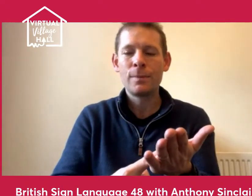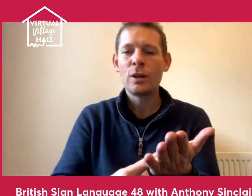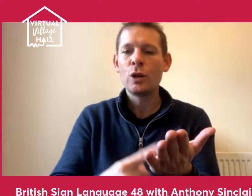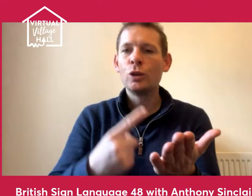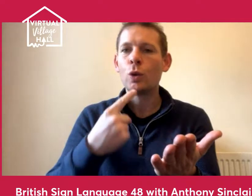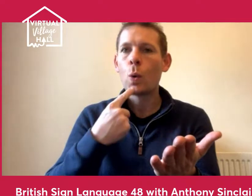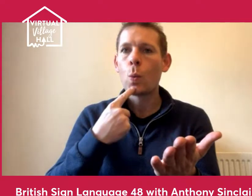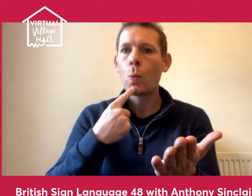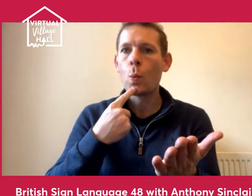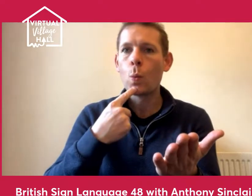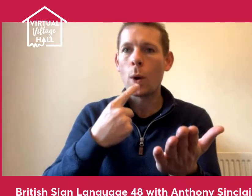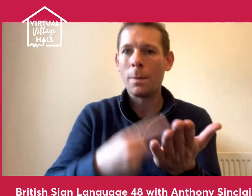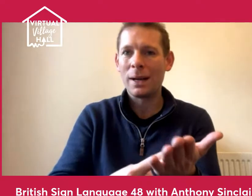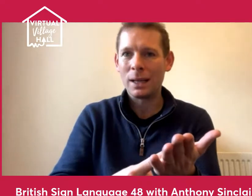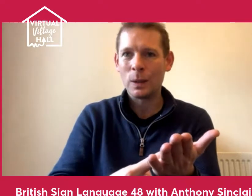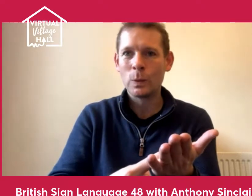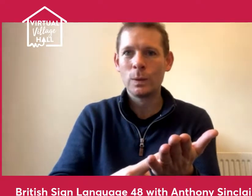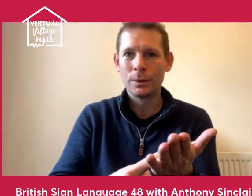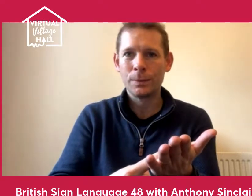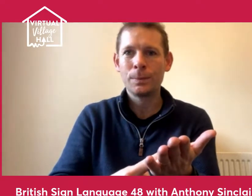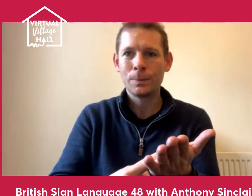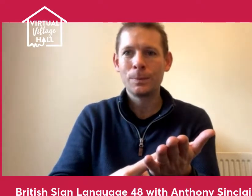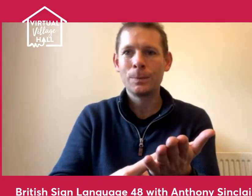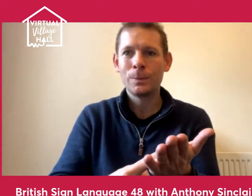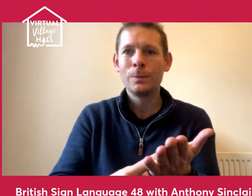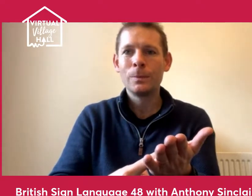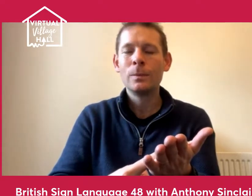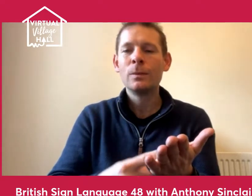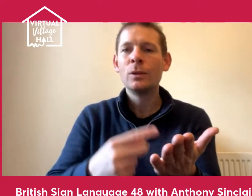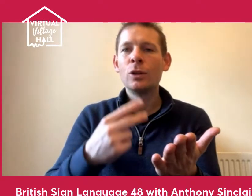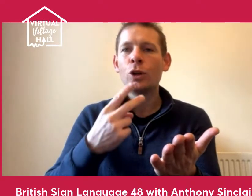pound. So that will be £1,